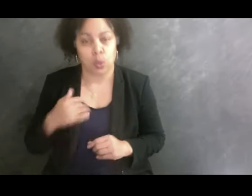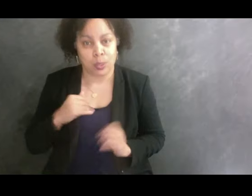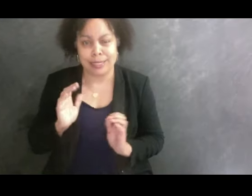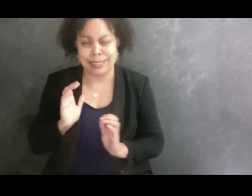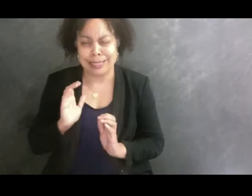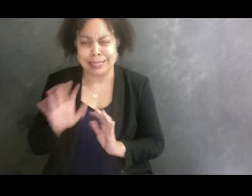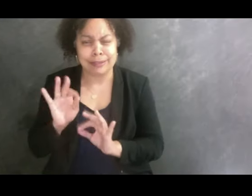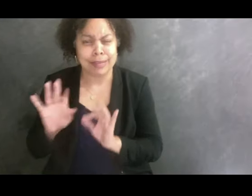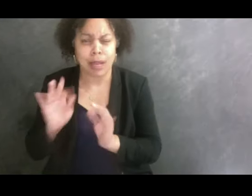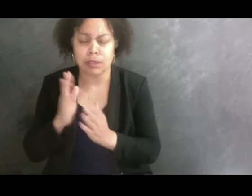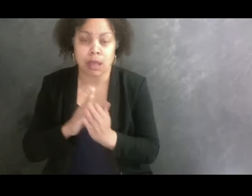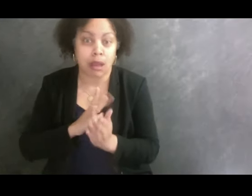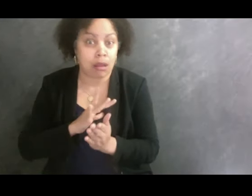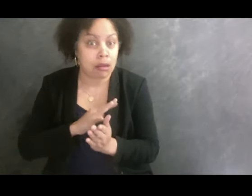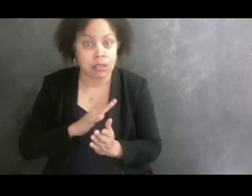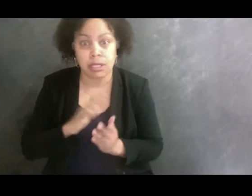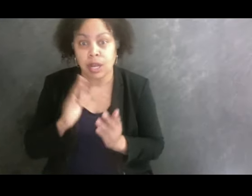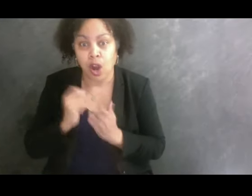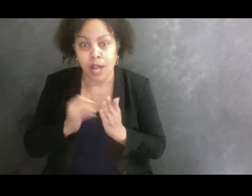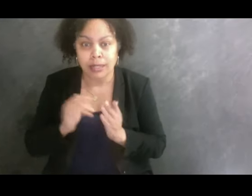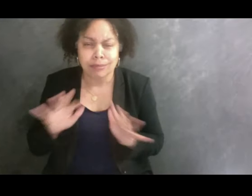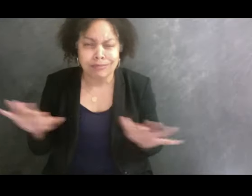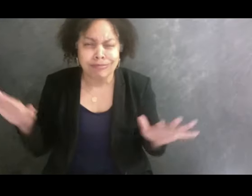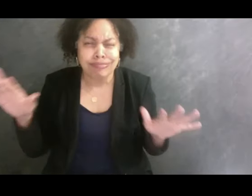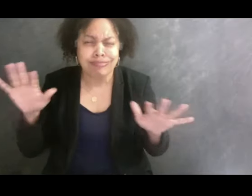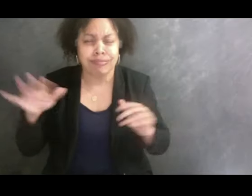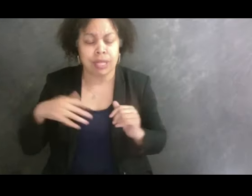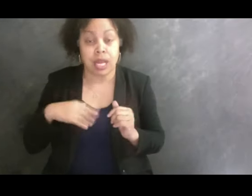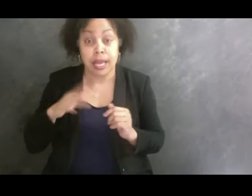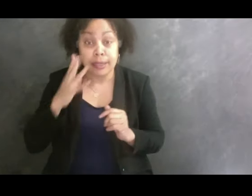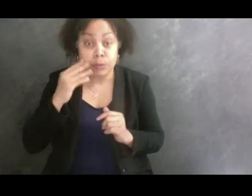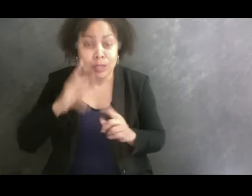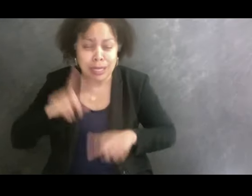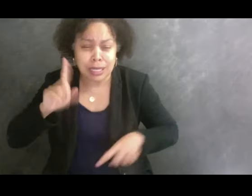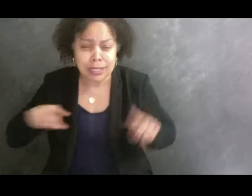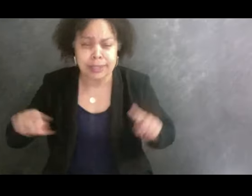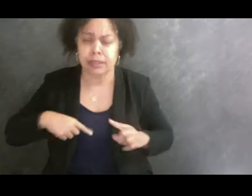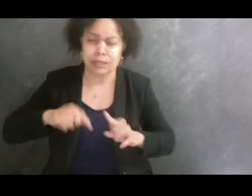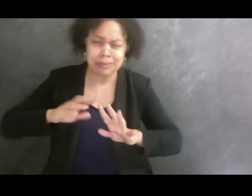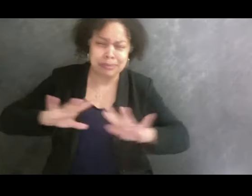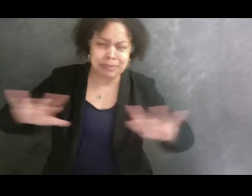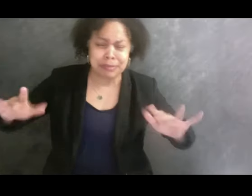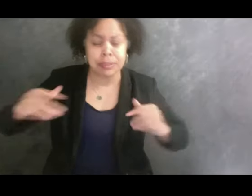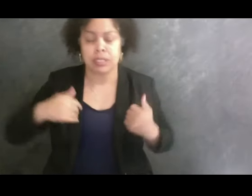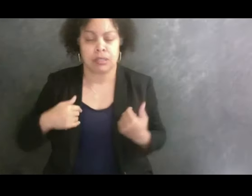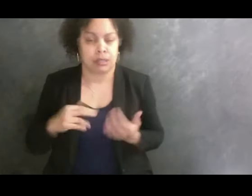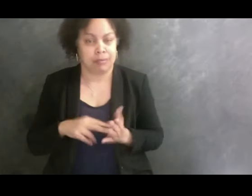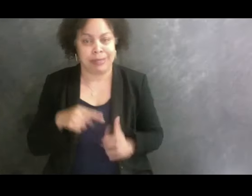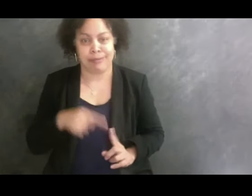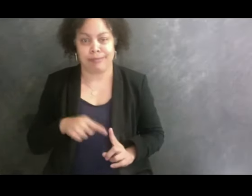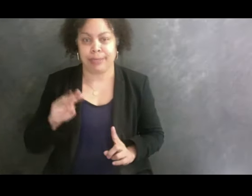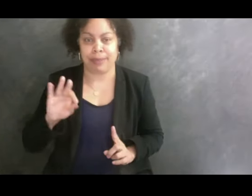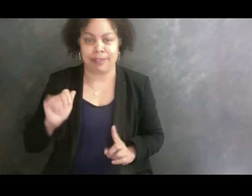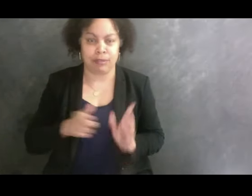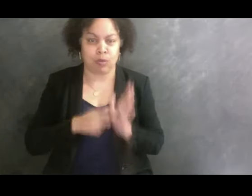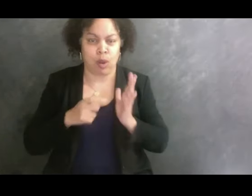over the country doing innovative work with a variety of different experiences. So you do not have to have an MFA. You